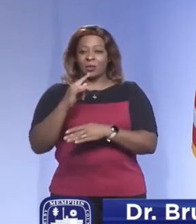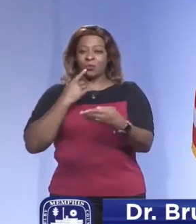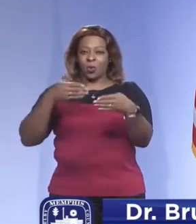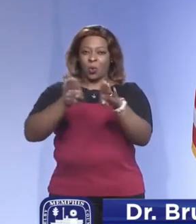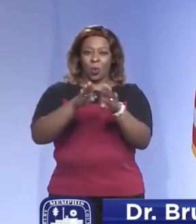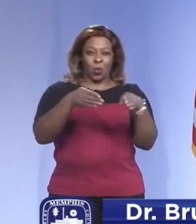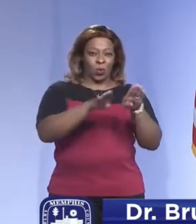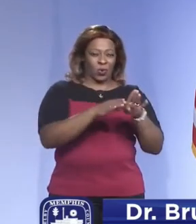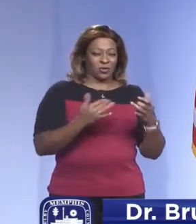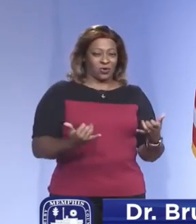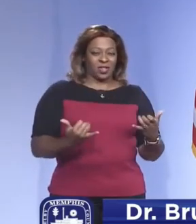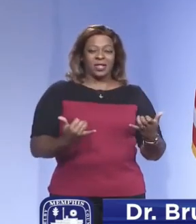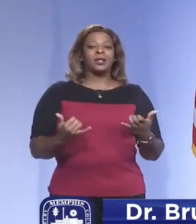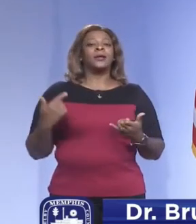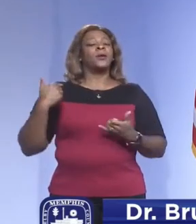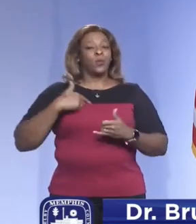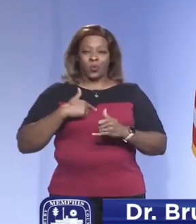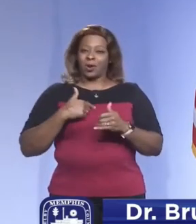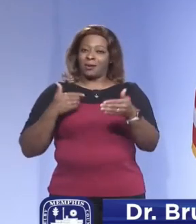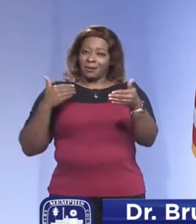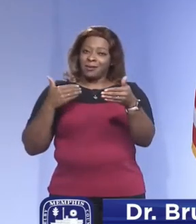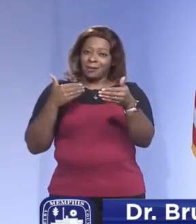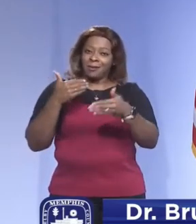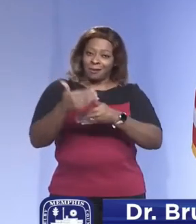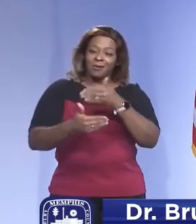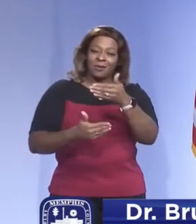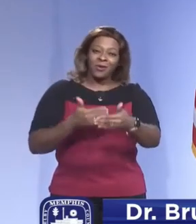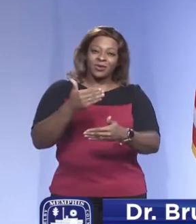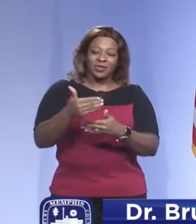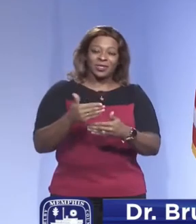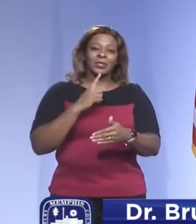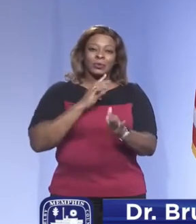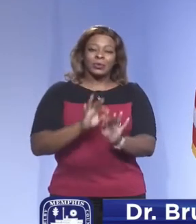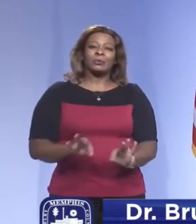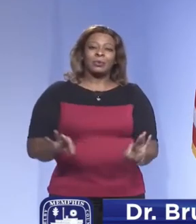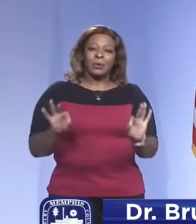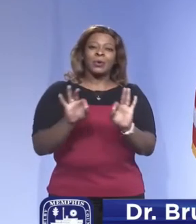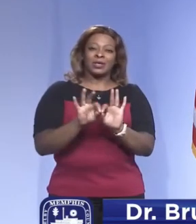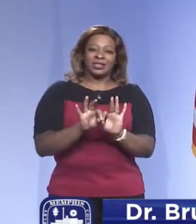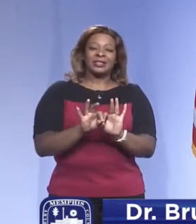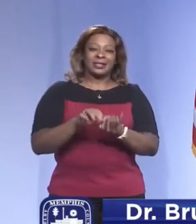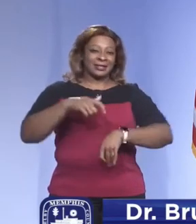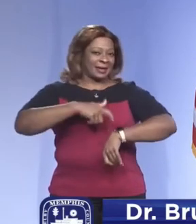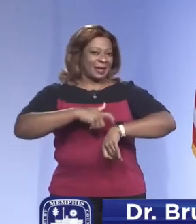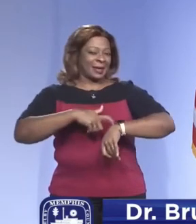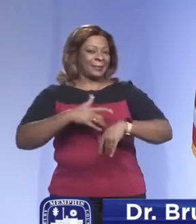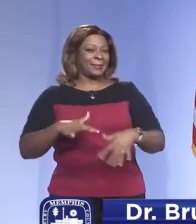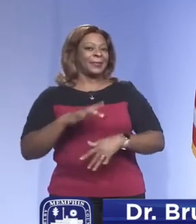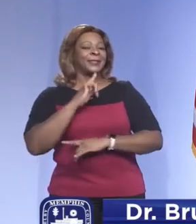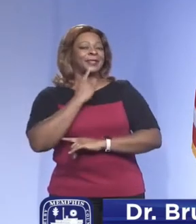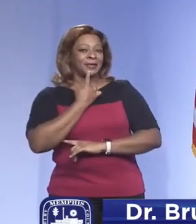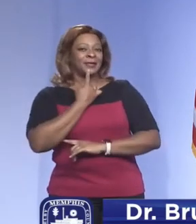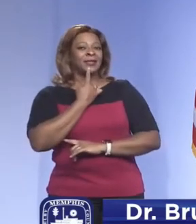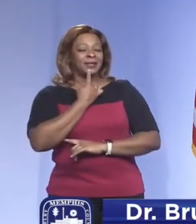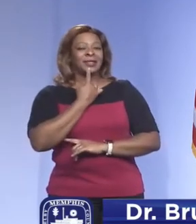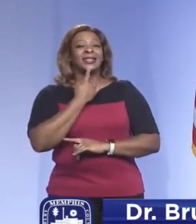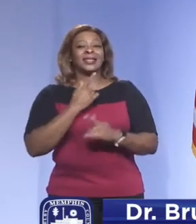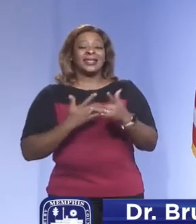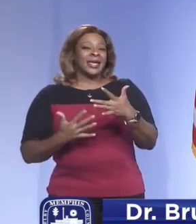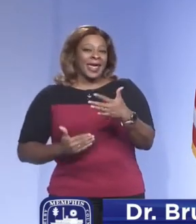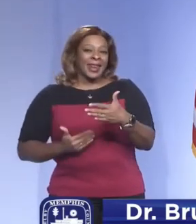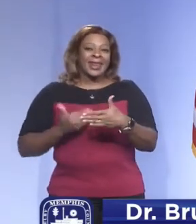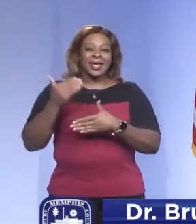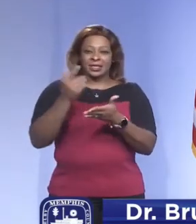closed, but we're headed there. Very crucial time is really the next couple